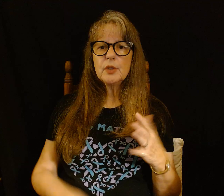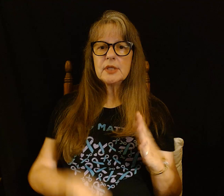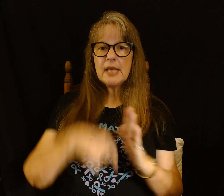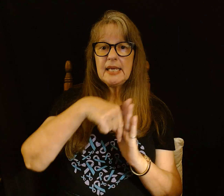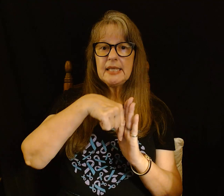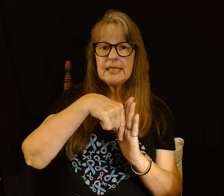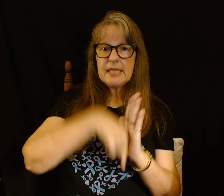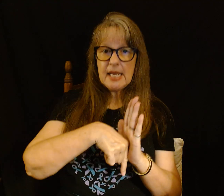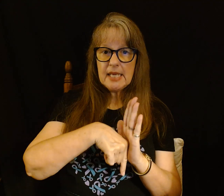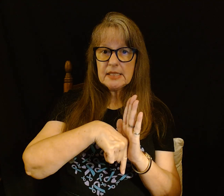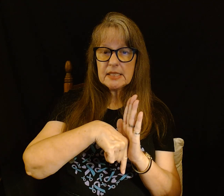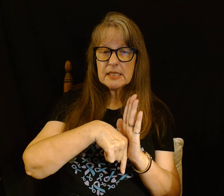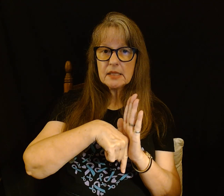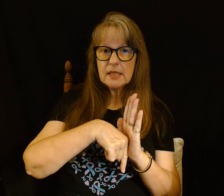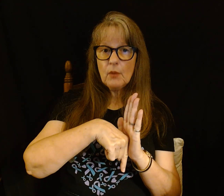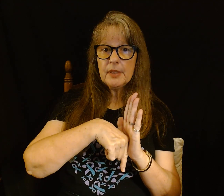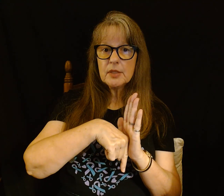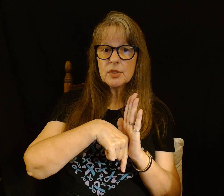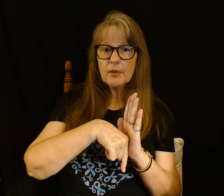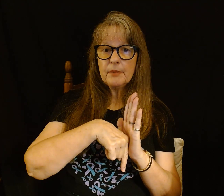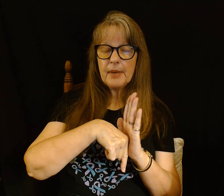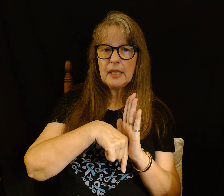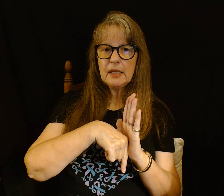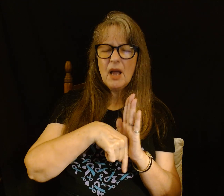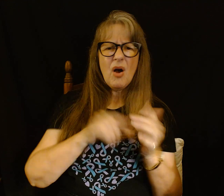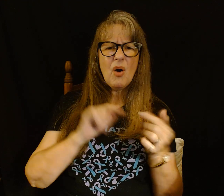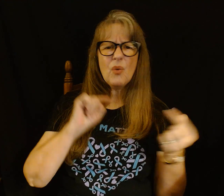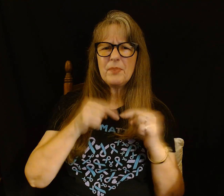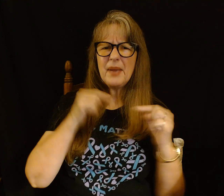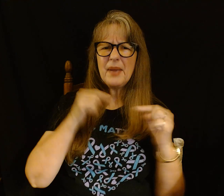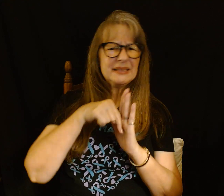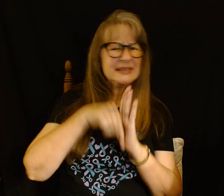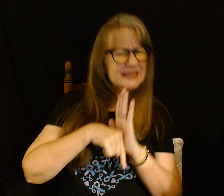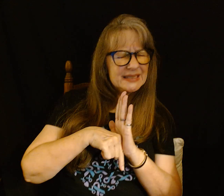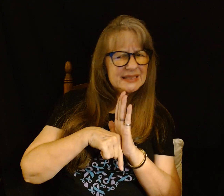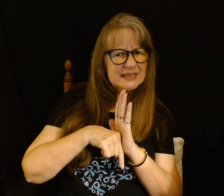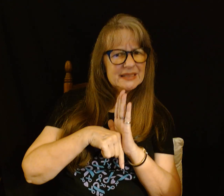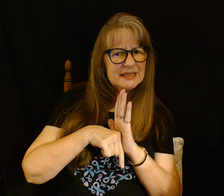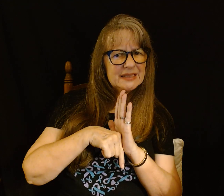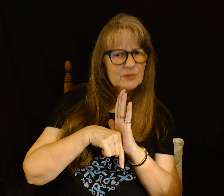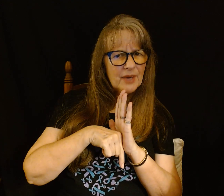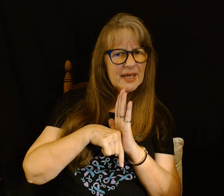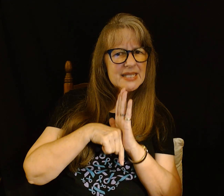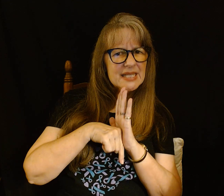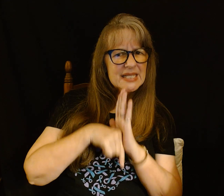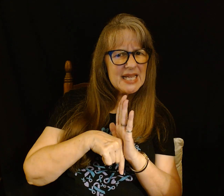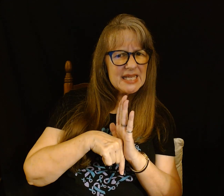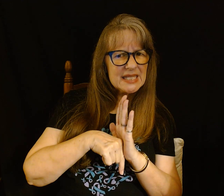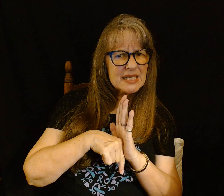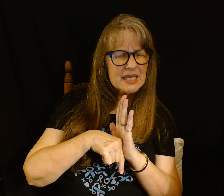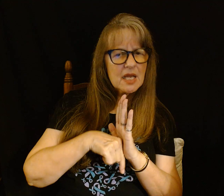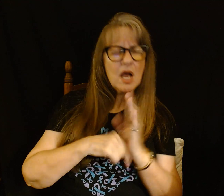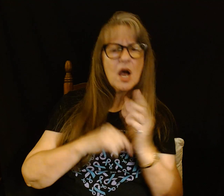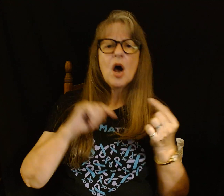say intense. That would be a searing pain. Oh, the pain, right, is intense. Oh,